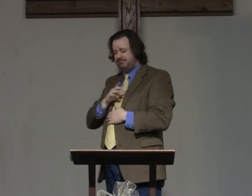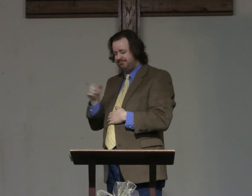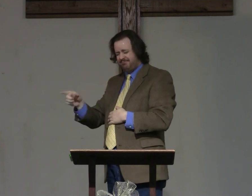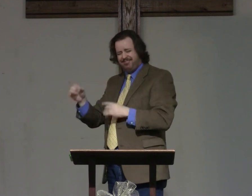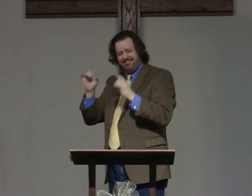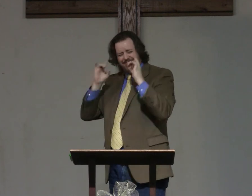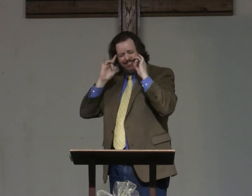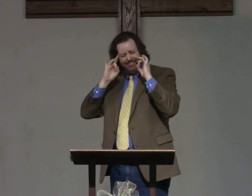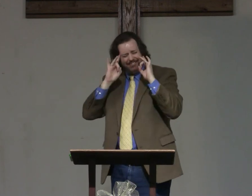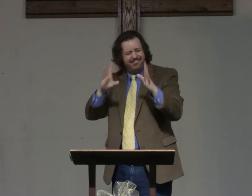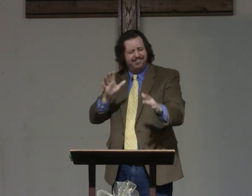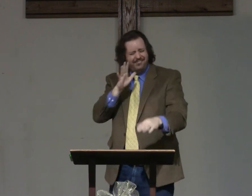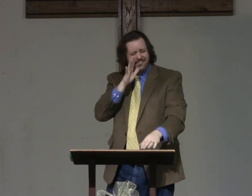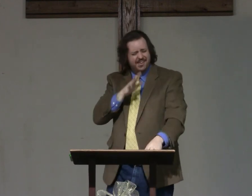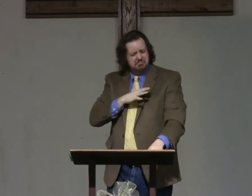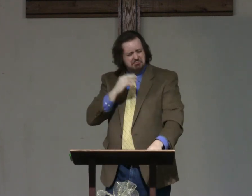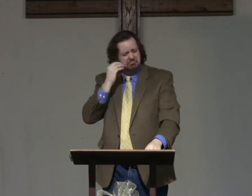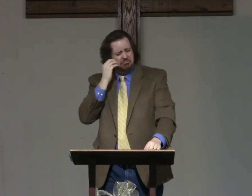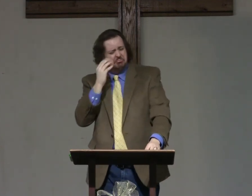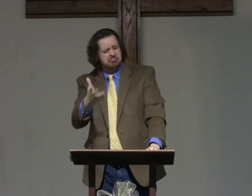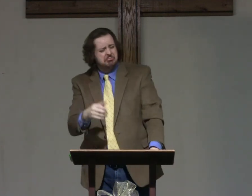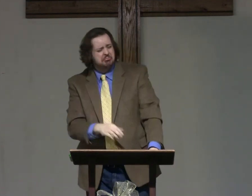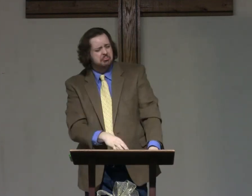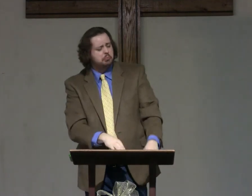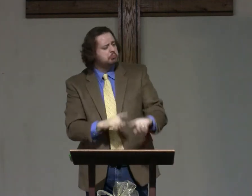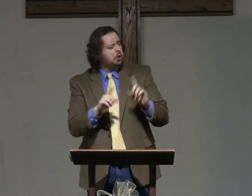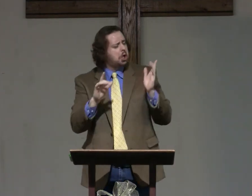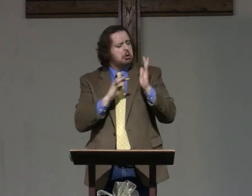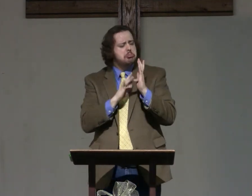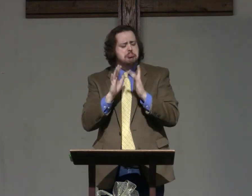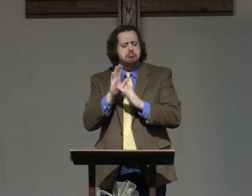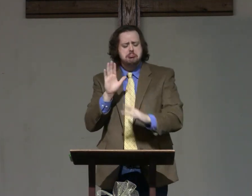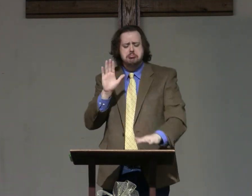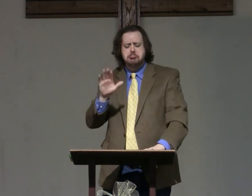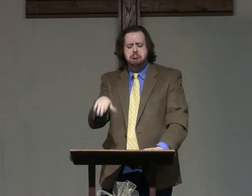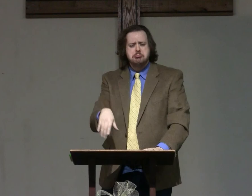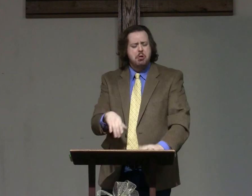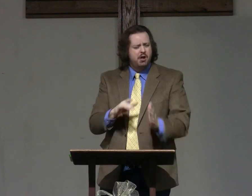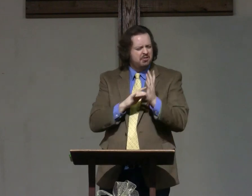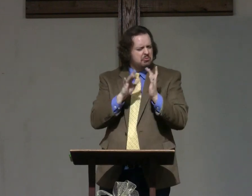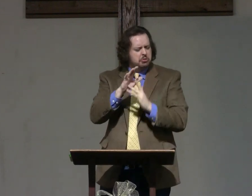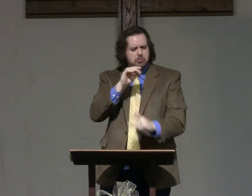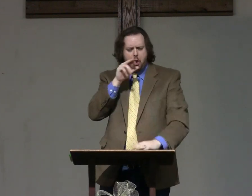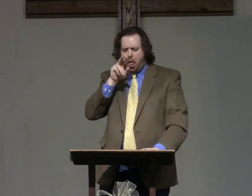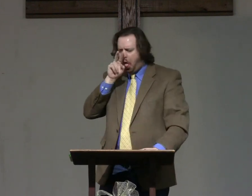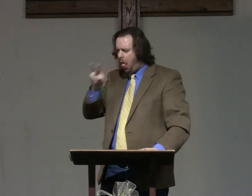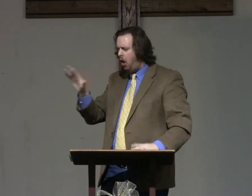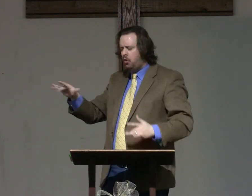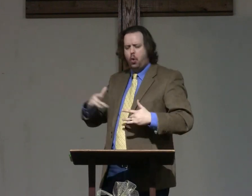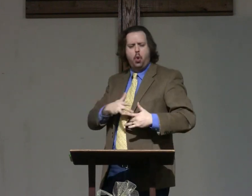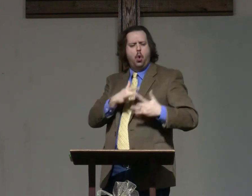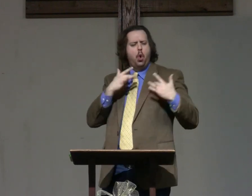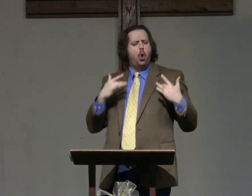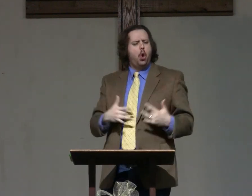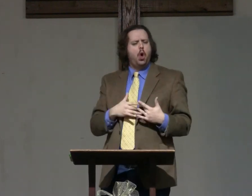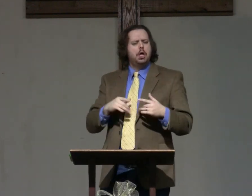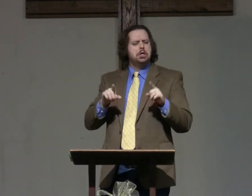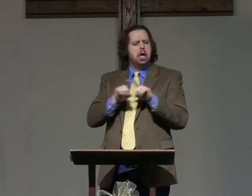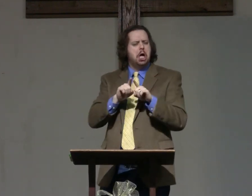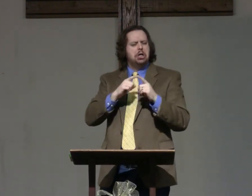the Samaritan woman, who had, was a terrible woman, but Jesus didn't look at that. He looked